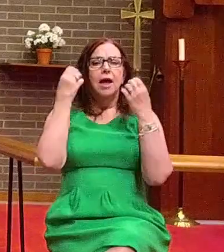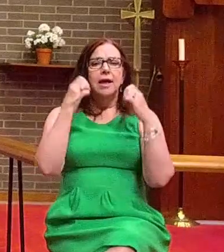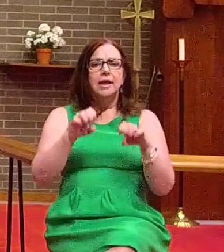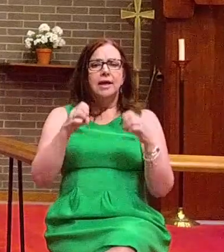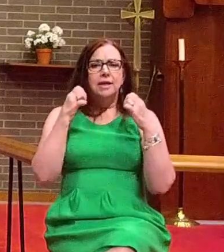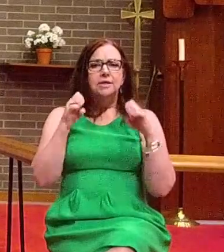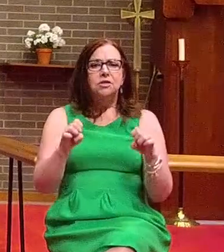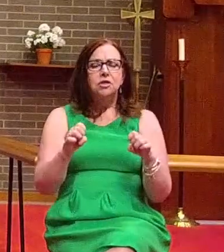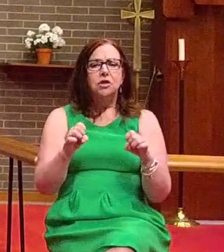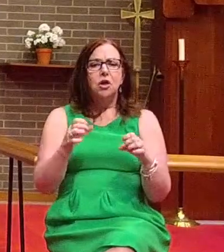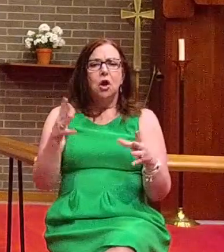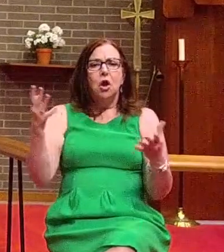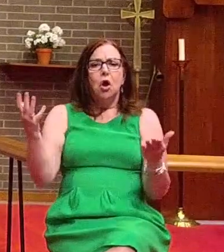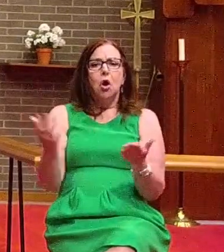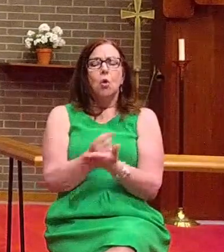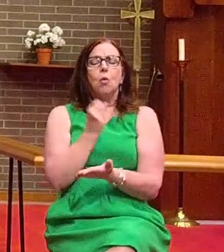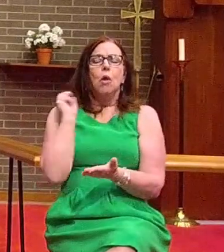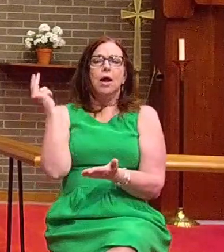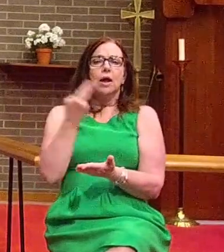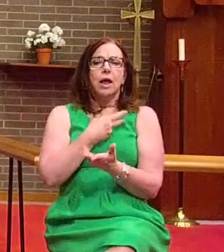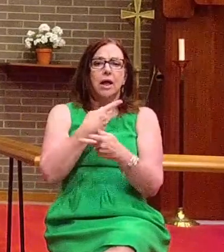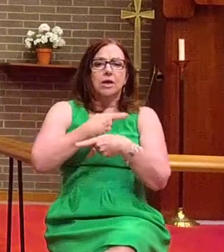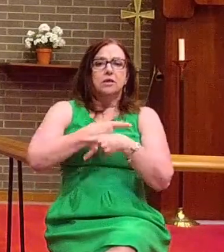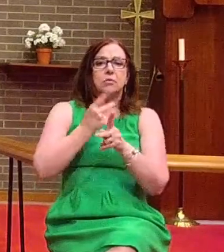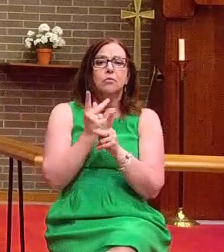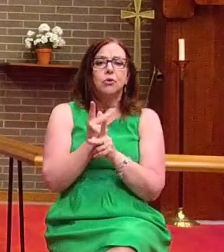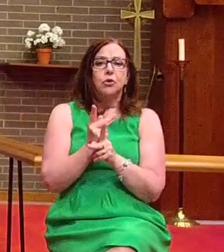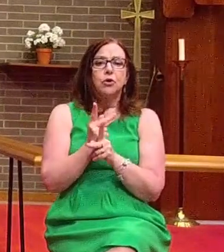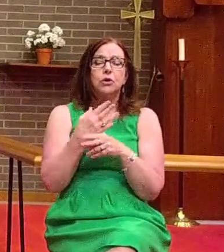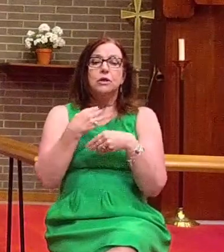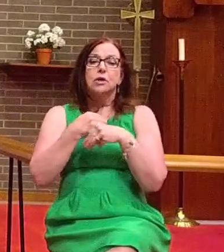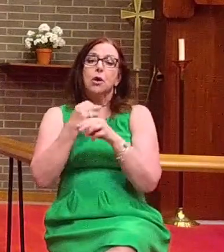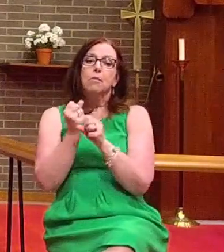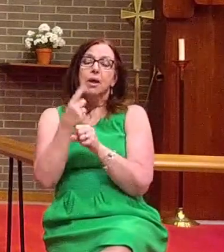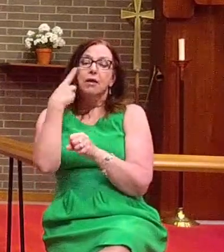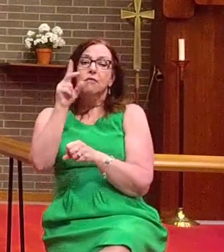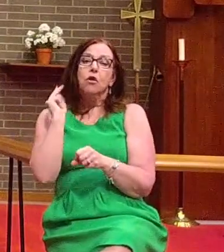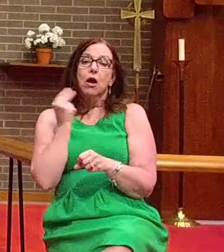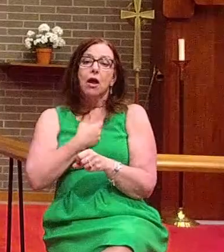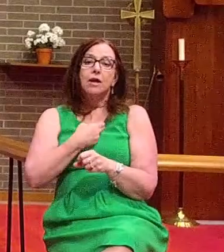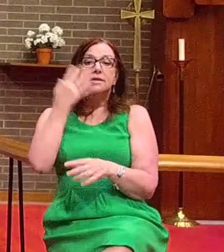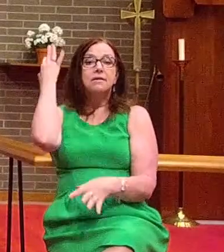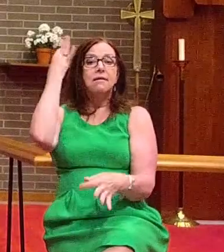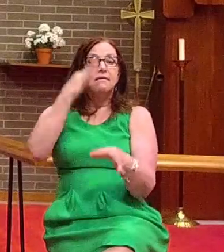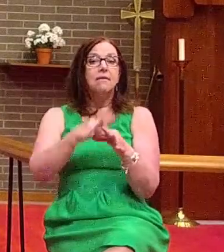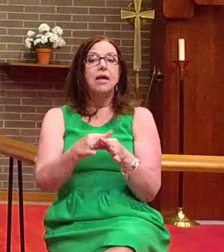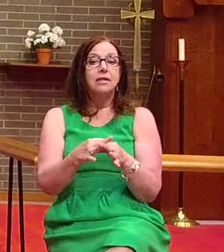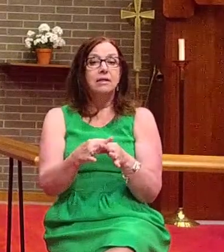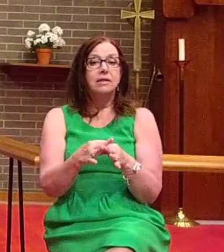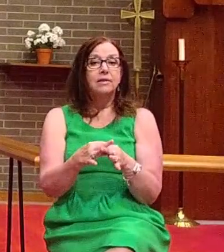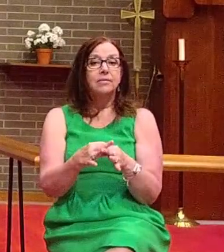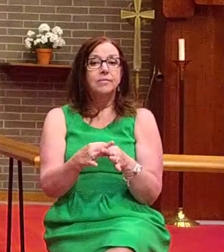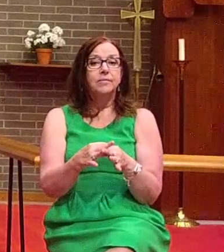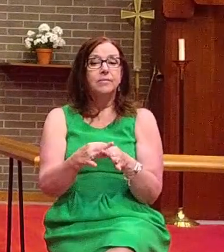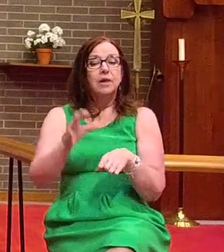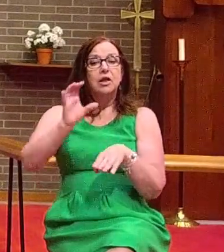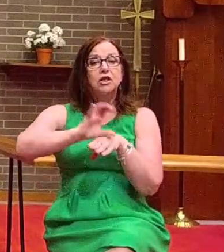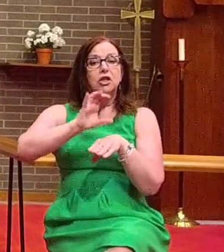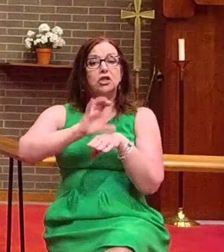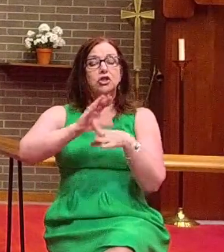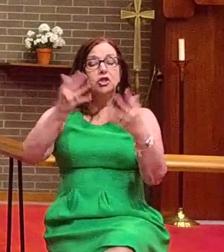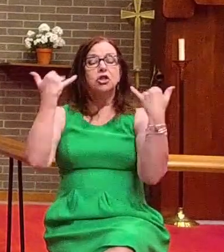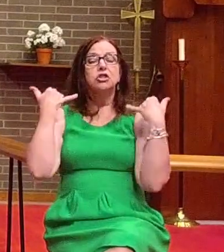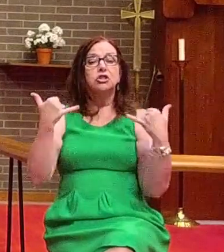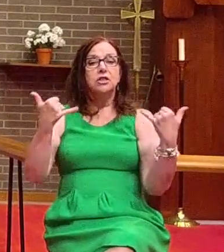earned us, produced us, or manufactured for us faith. That the church now